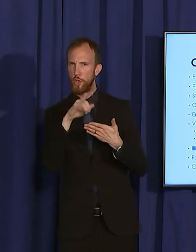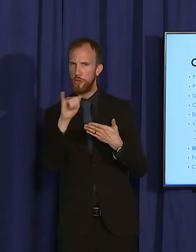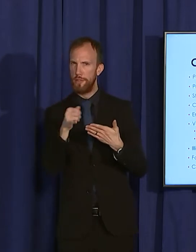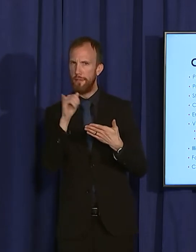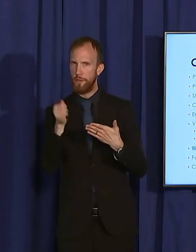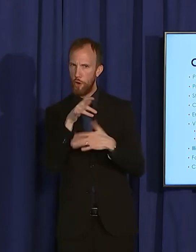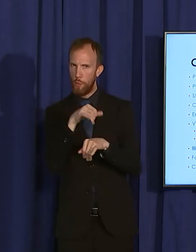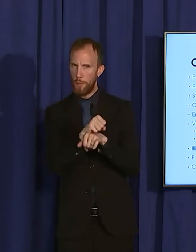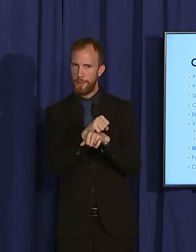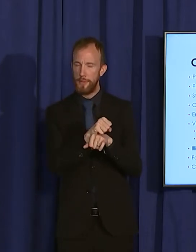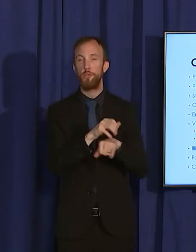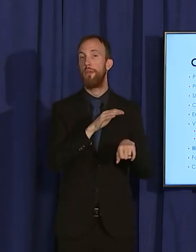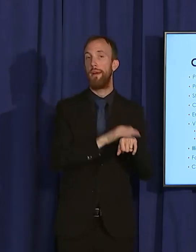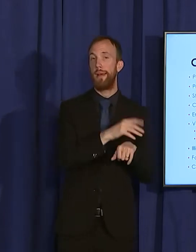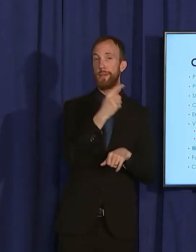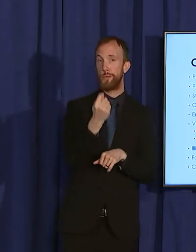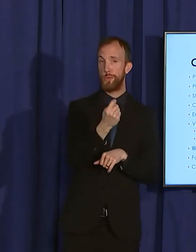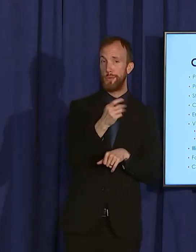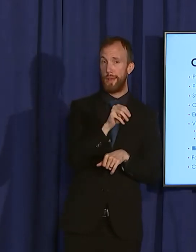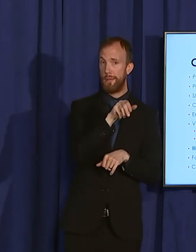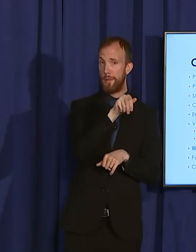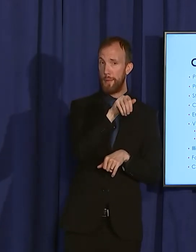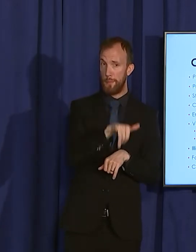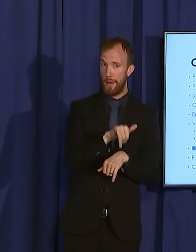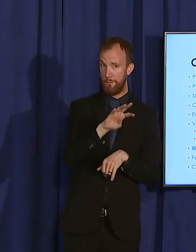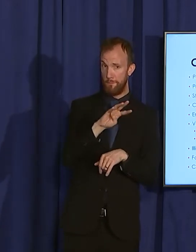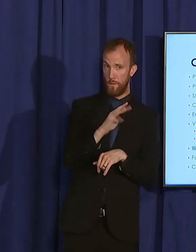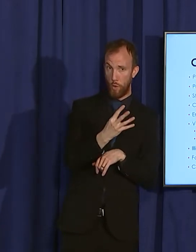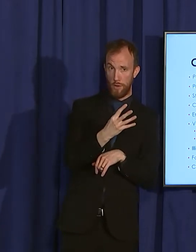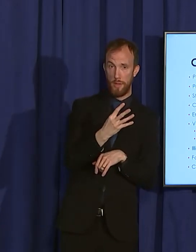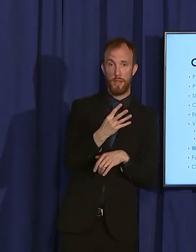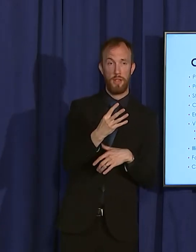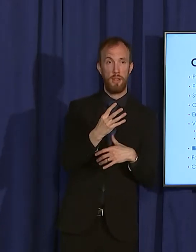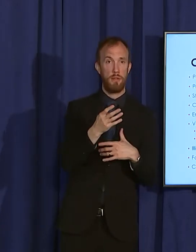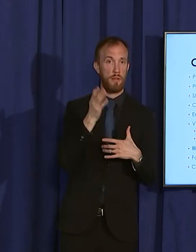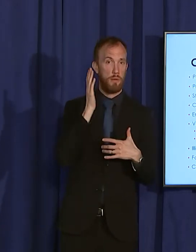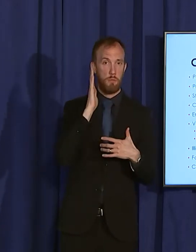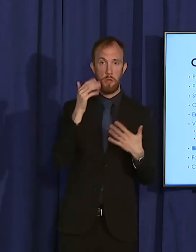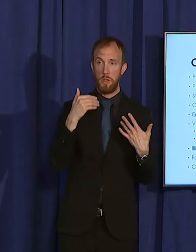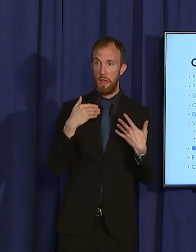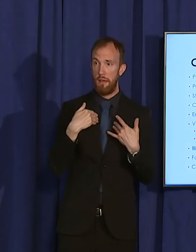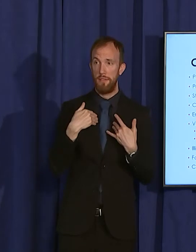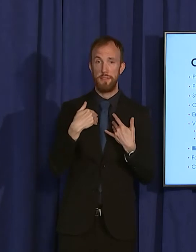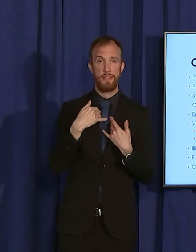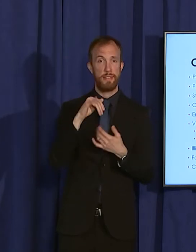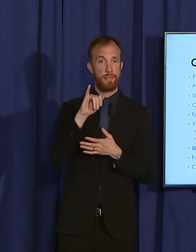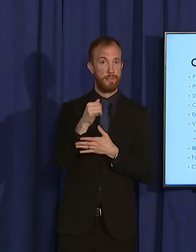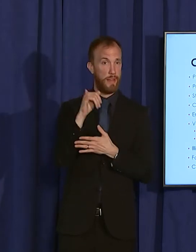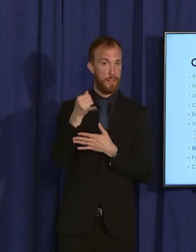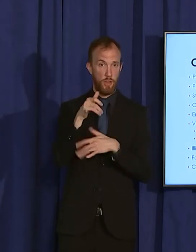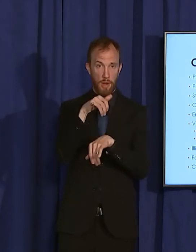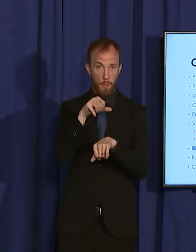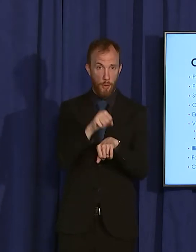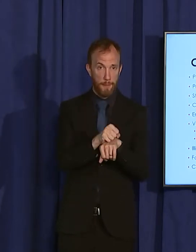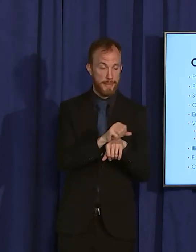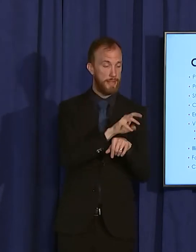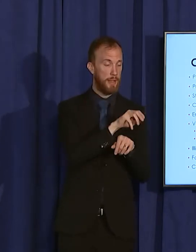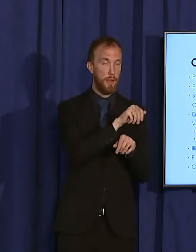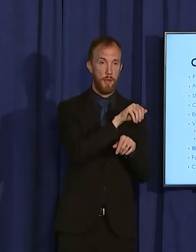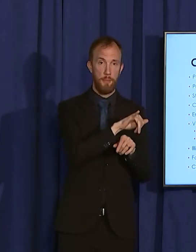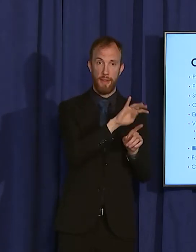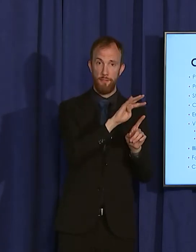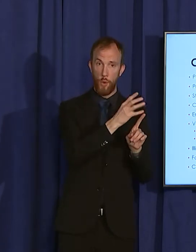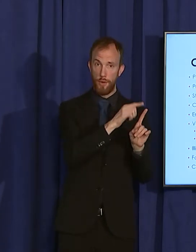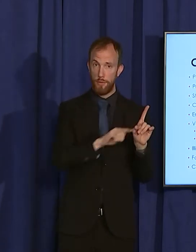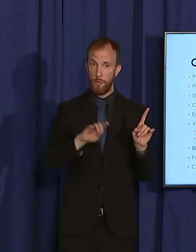Tuesday, May 4th. We're going to offer, the full complement of J&J appointments appointments, May 4th through May 10th,